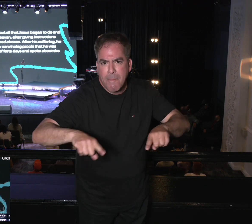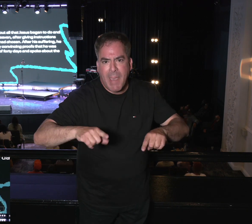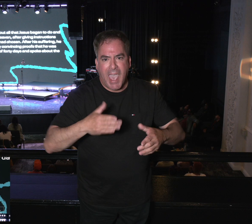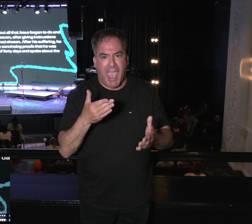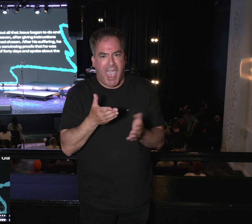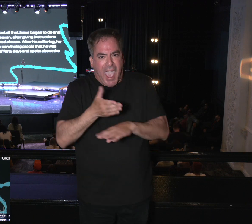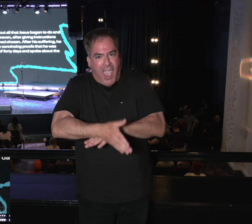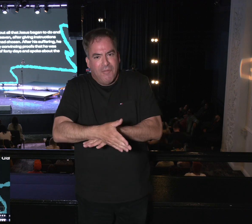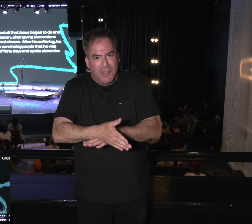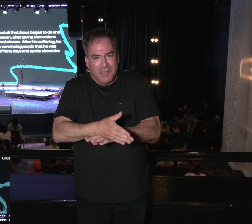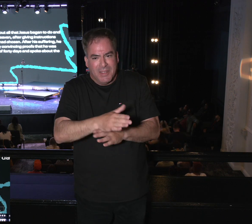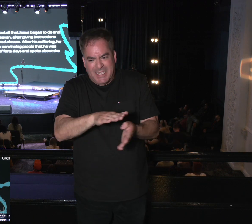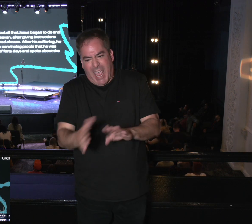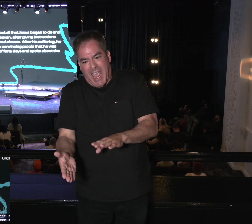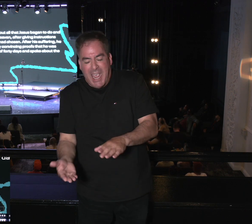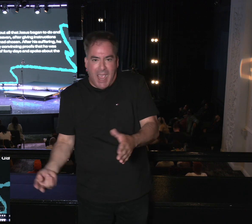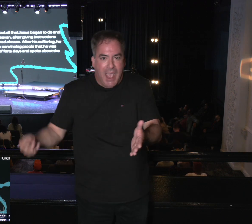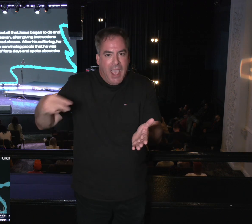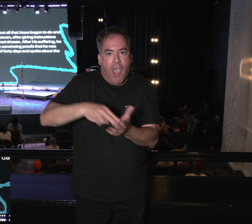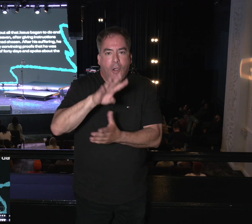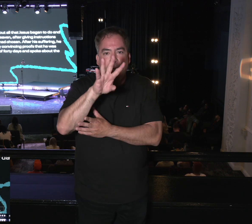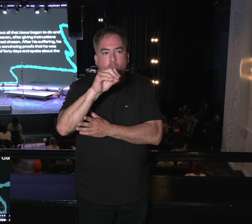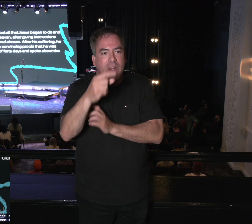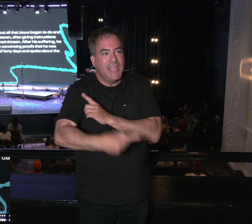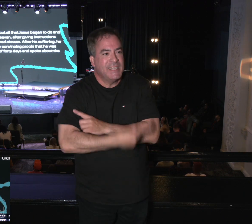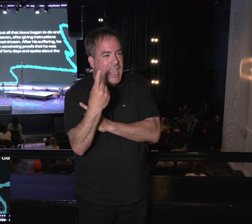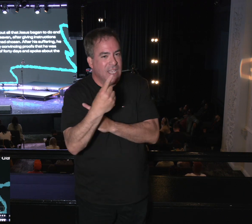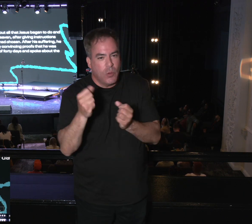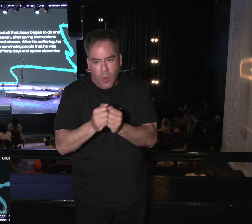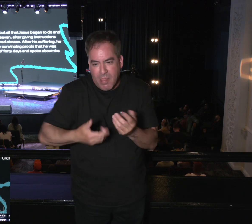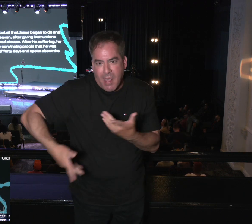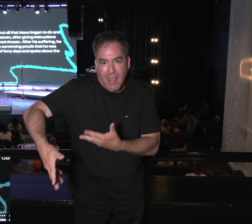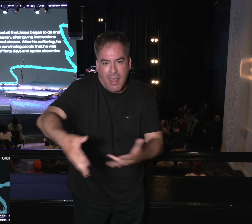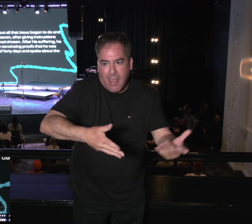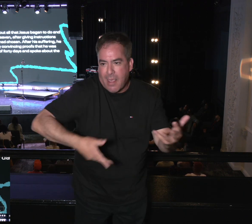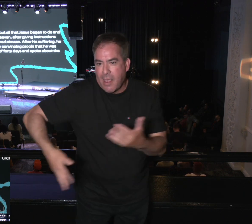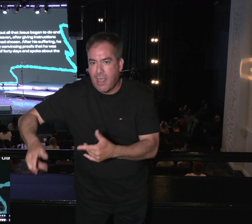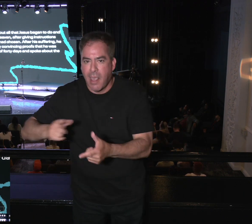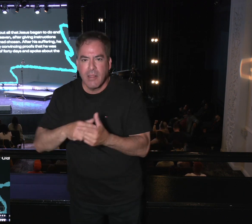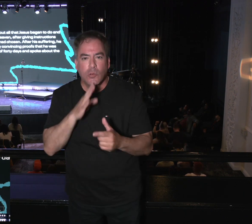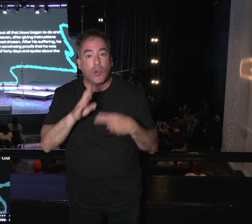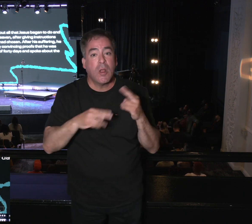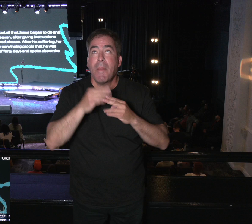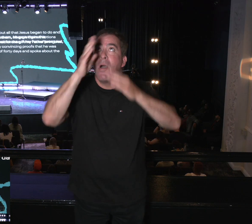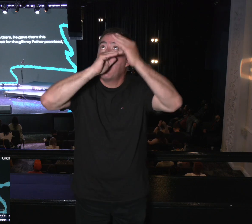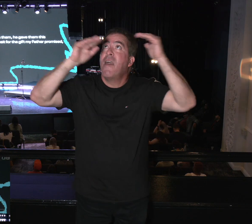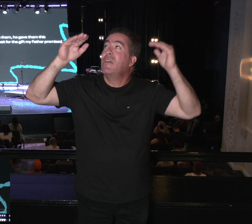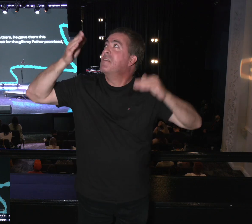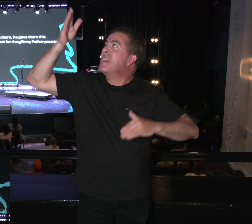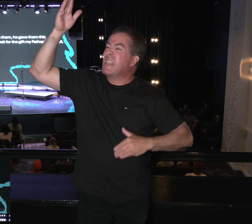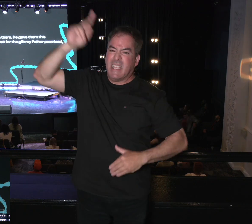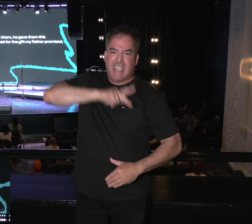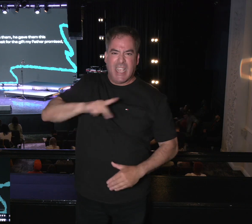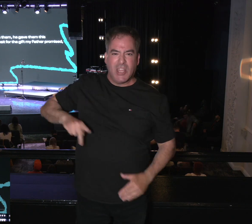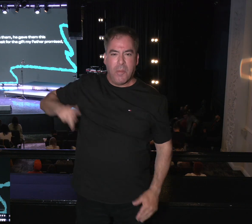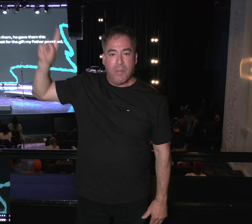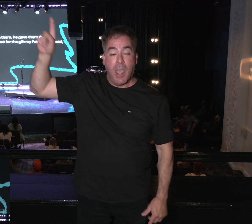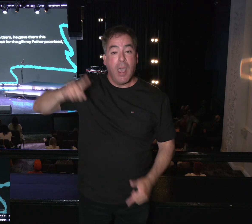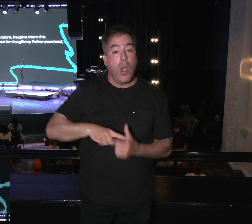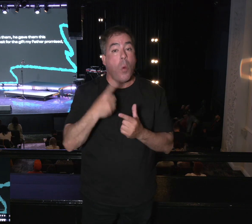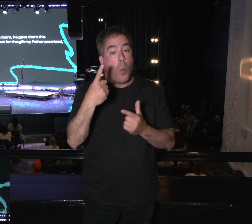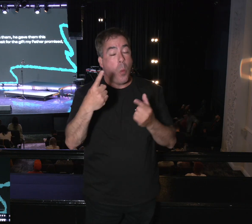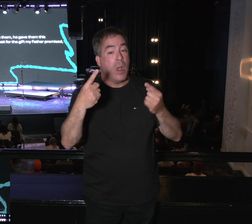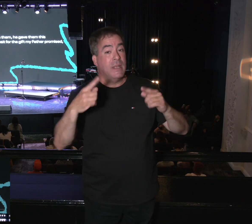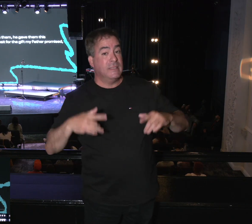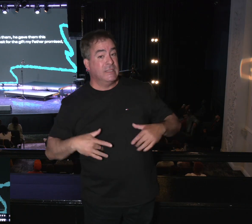He appeared to them over a period of 40 days and spoke about the kingdom of God. On one occasion, while he was eating with them, he